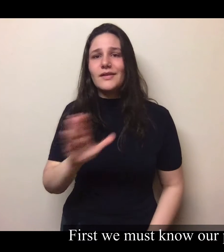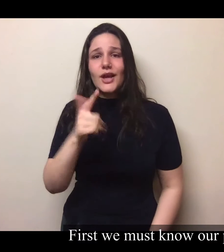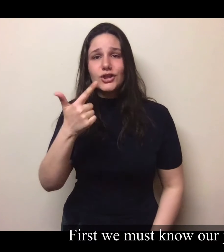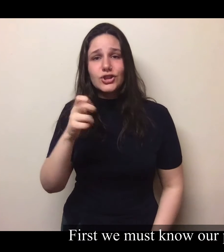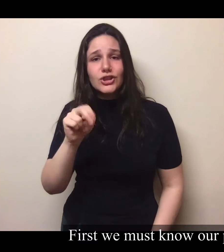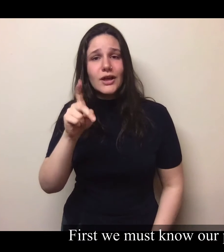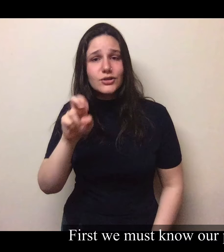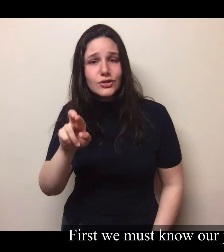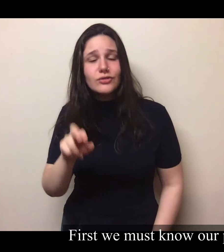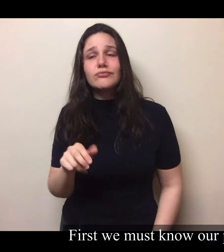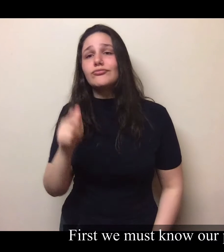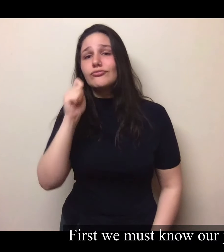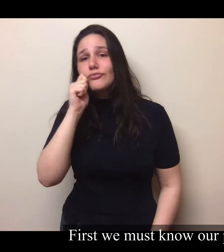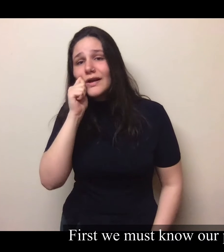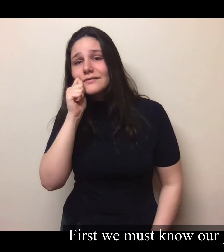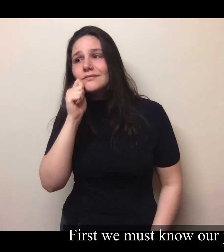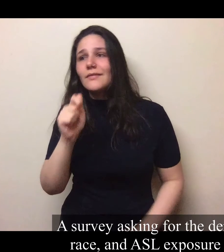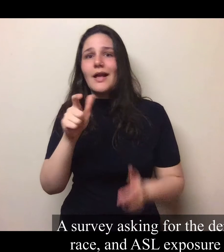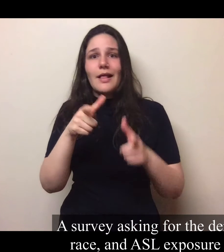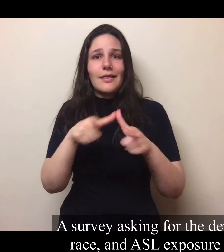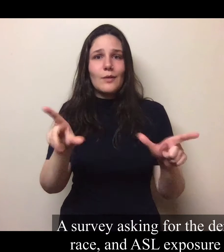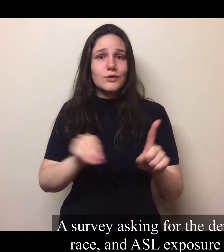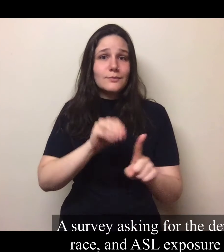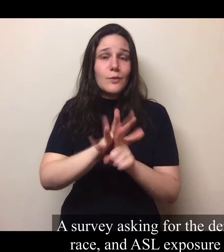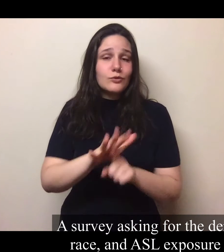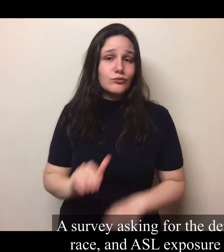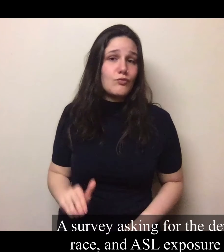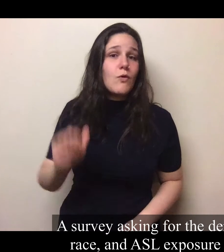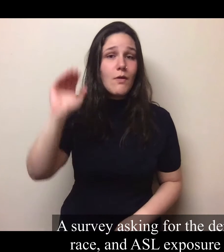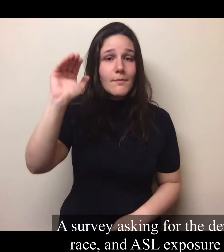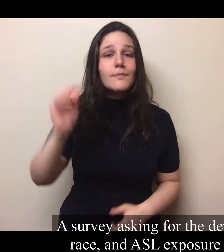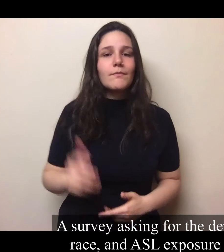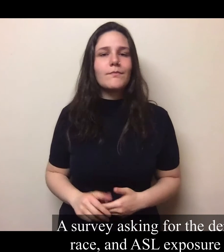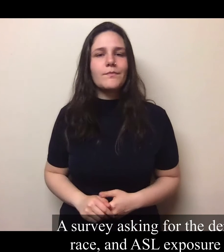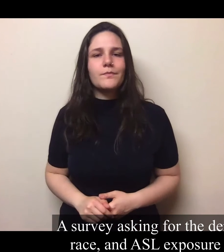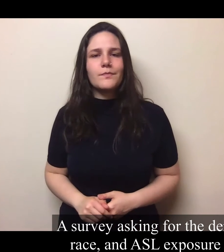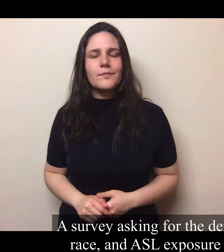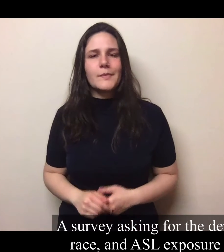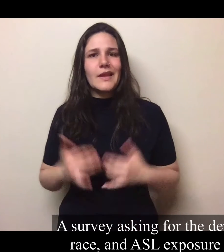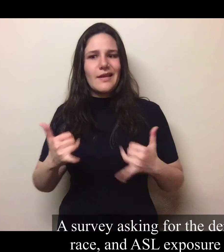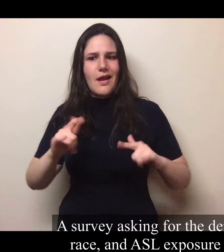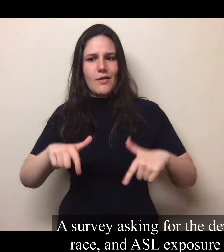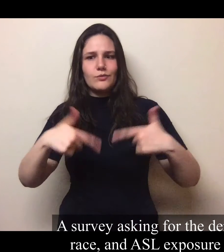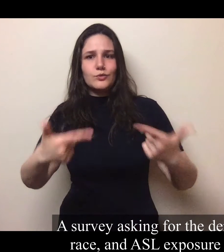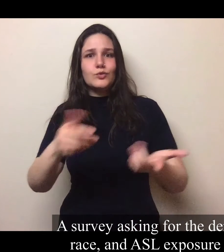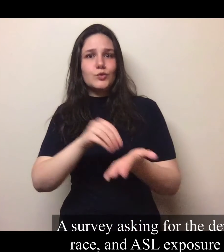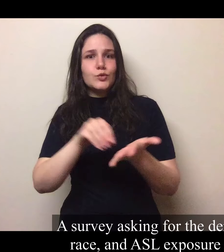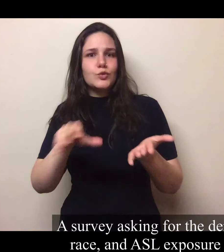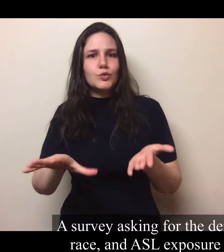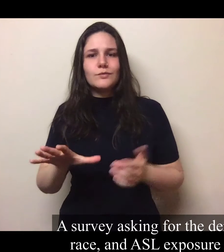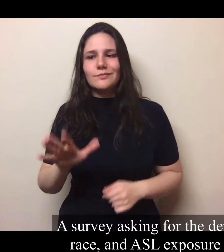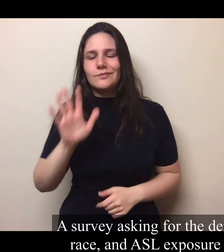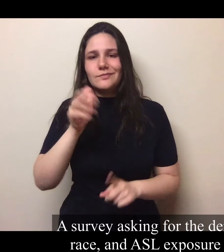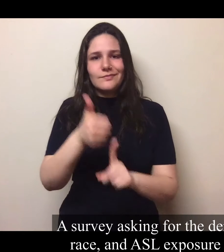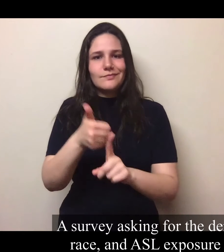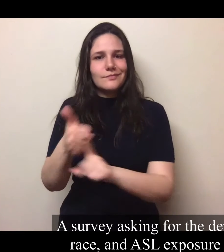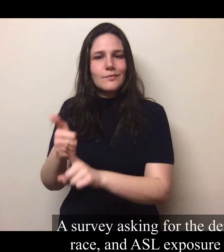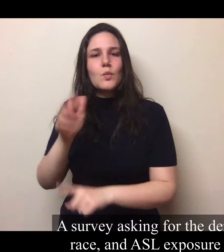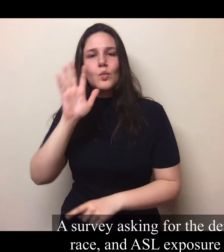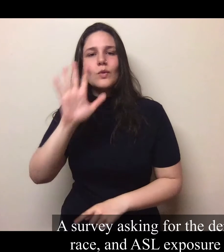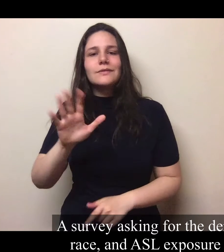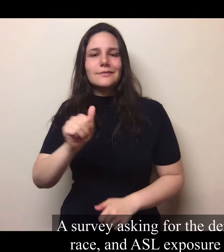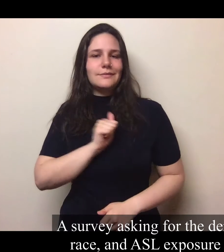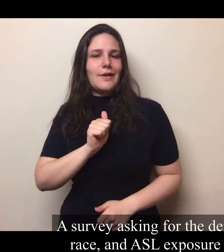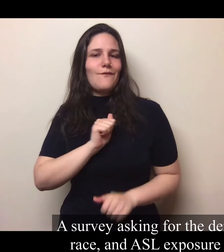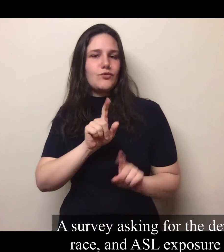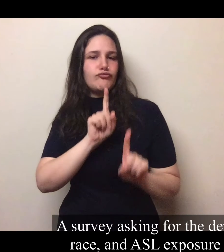First, we must know our participants' backgrounds. A survey asking for the demographics such as gender, race, and ASL exposure